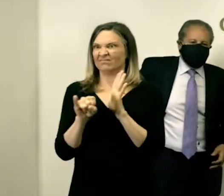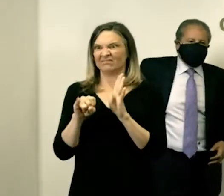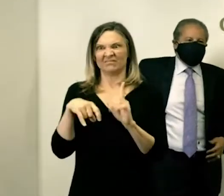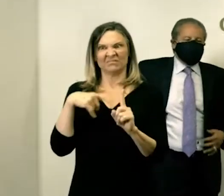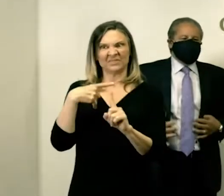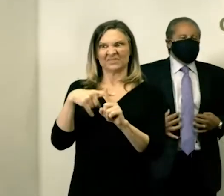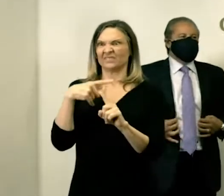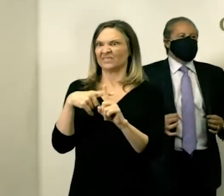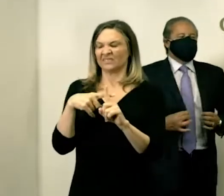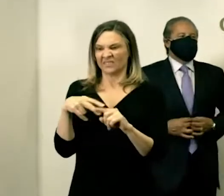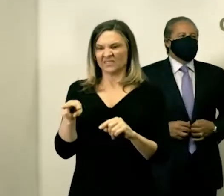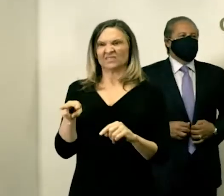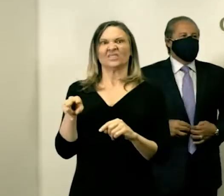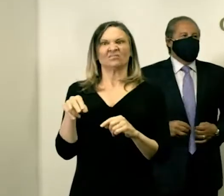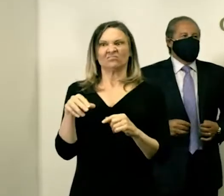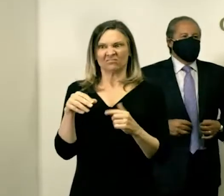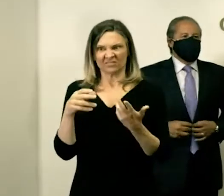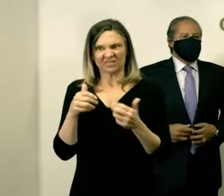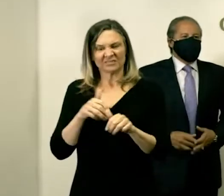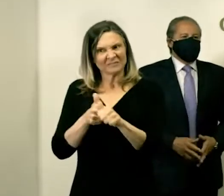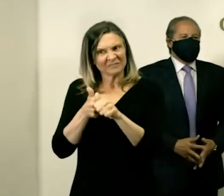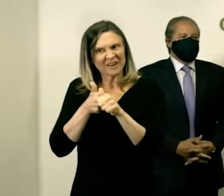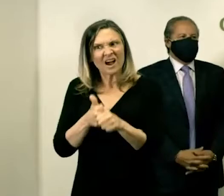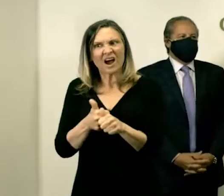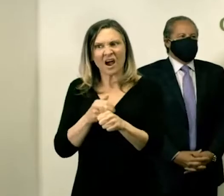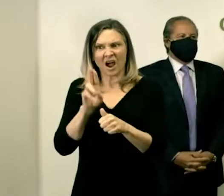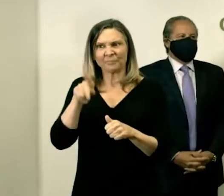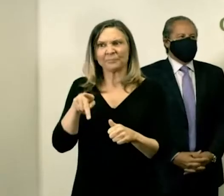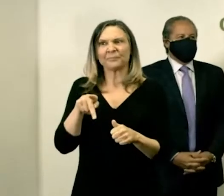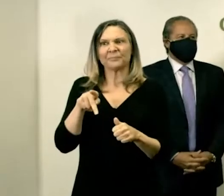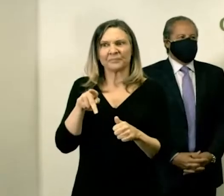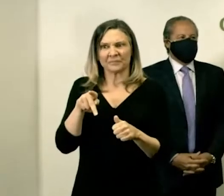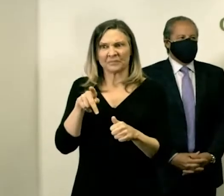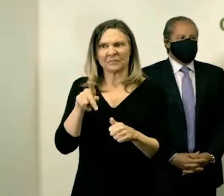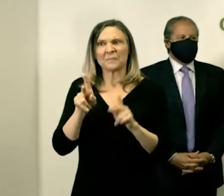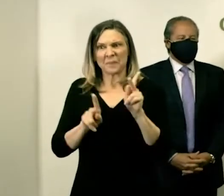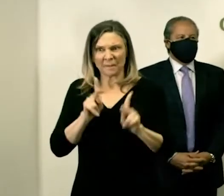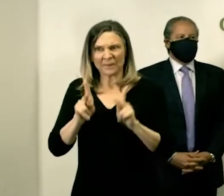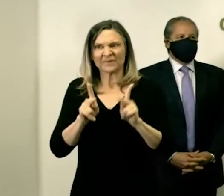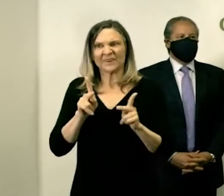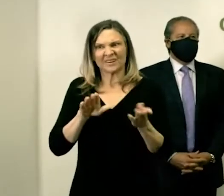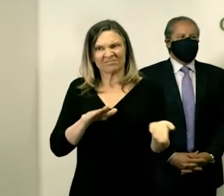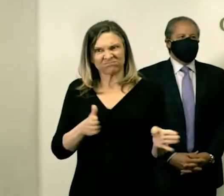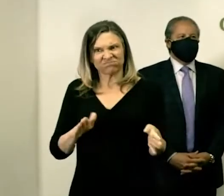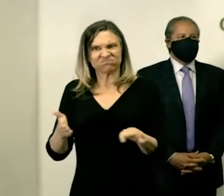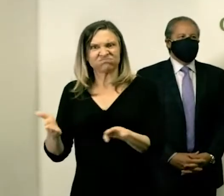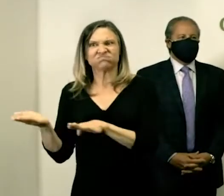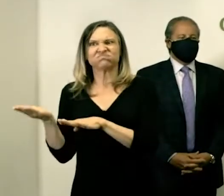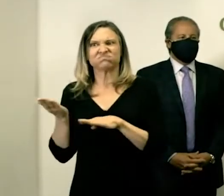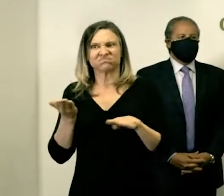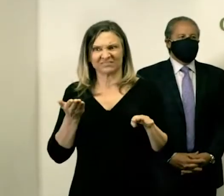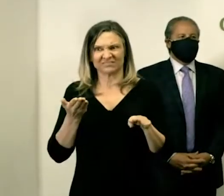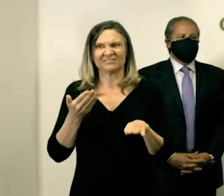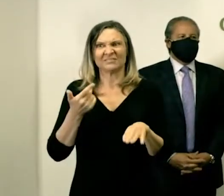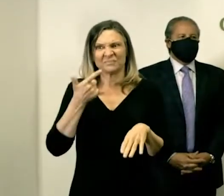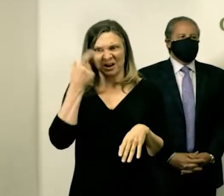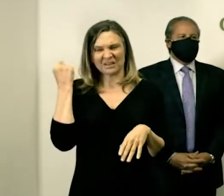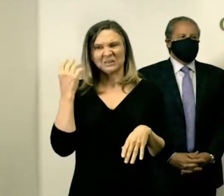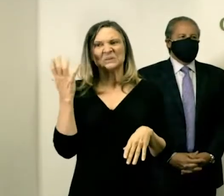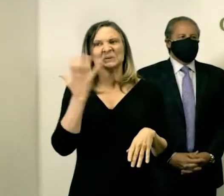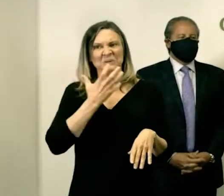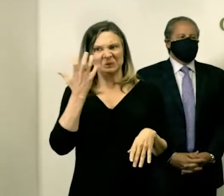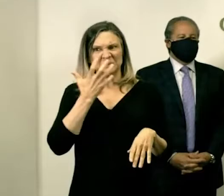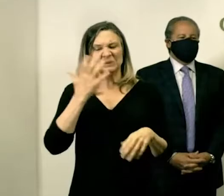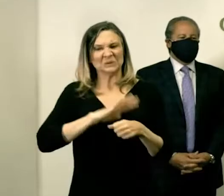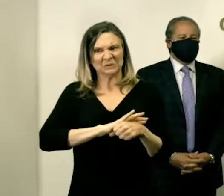having to follow up to find out, as it was stated, people have literally lost their lives because of the deadliness of this pandemic. So it